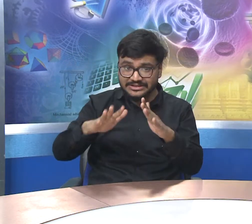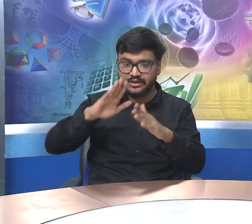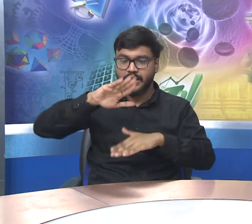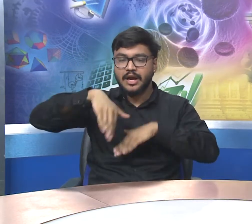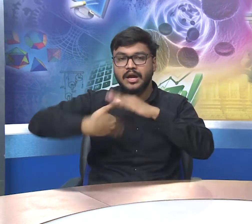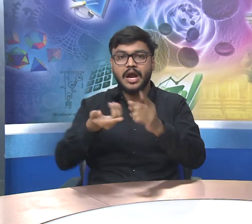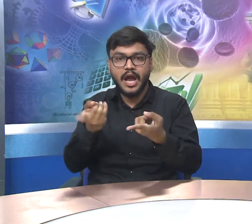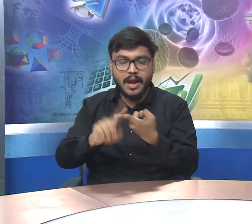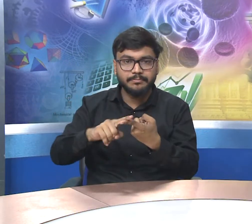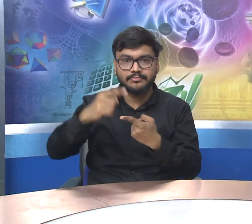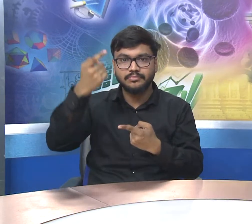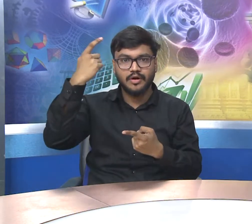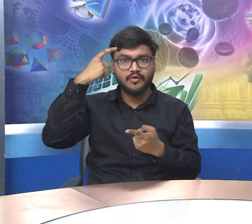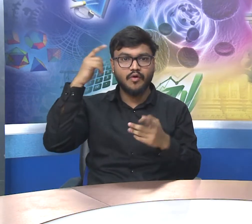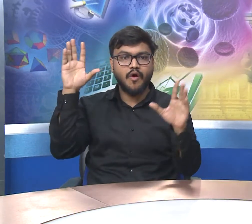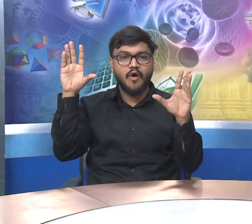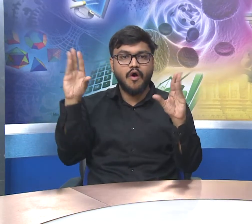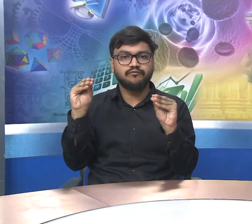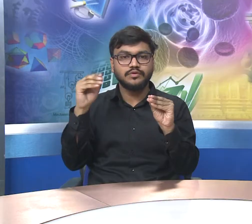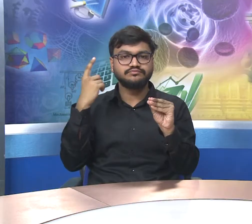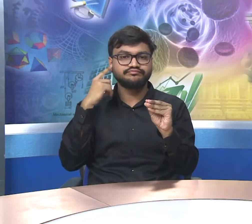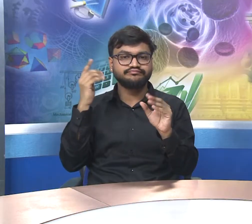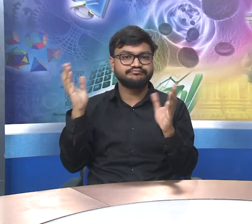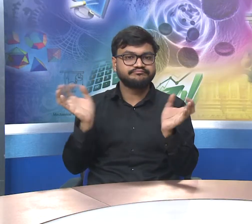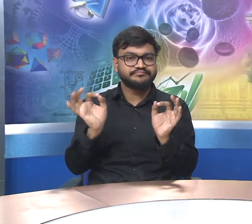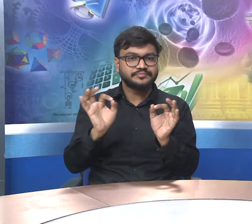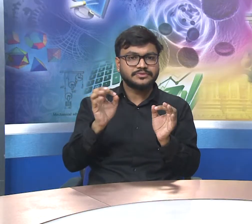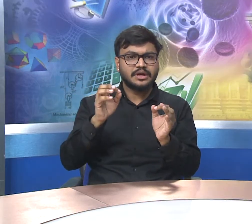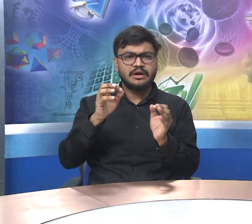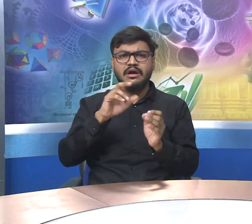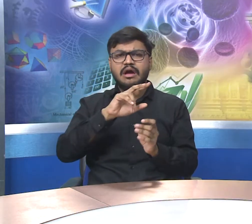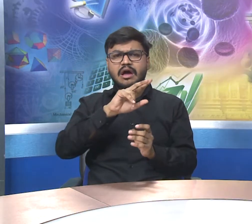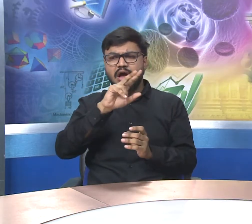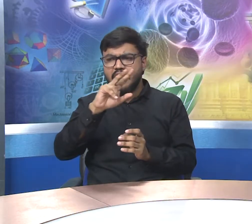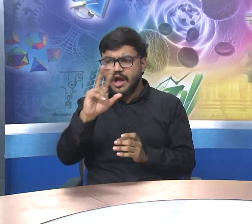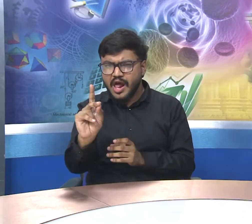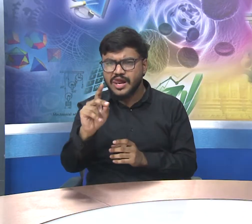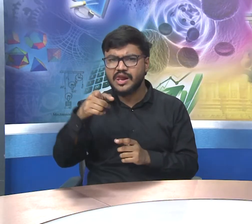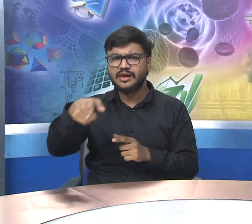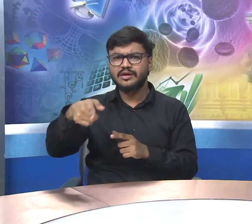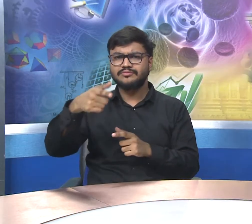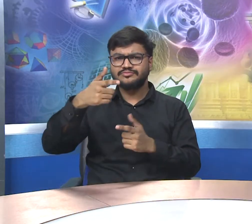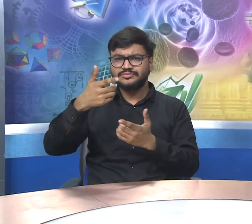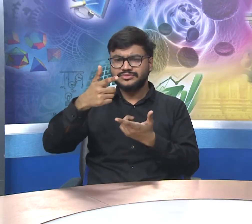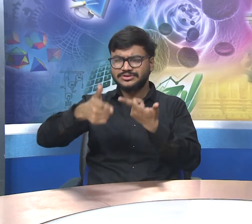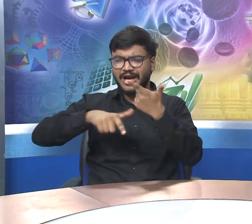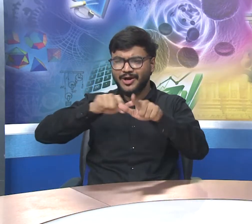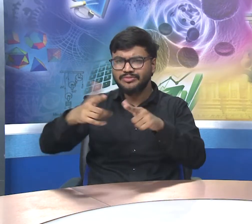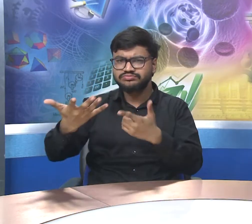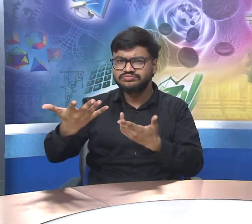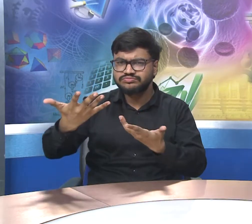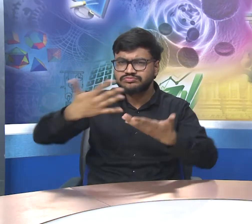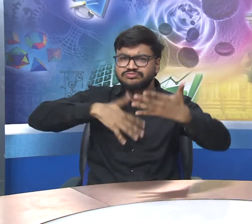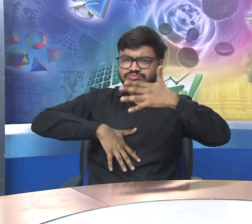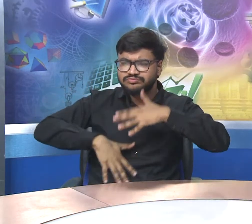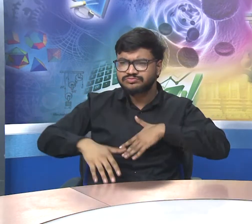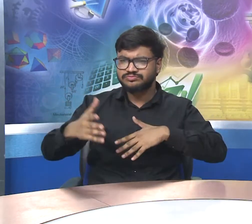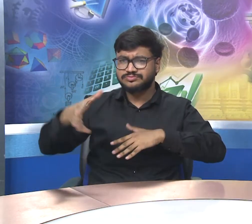Their cognitive process for language functions are good and they can have near native fluency